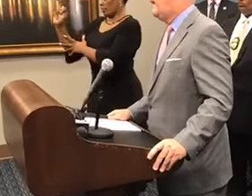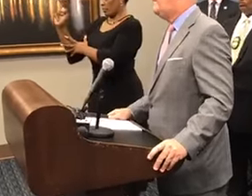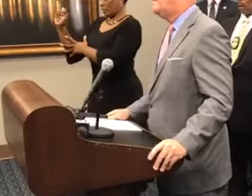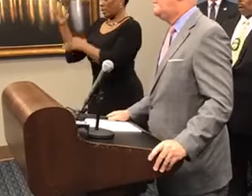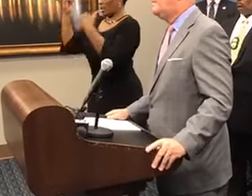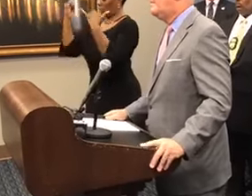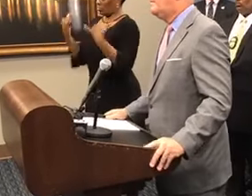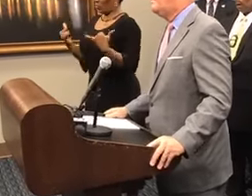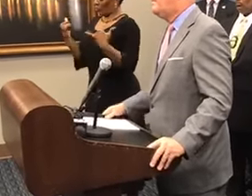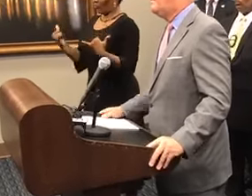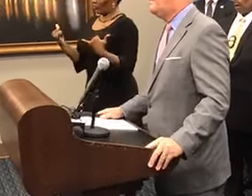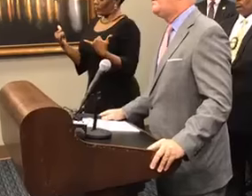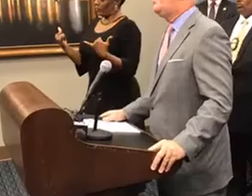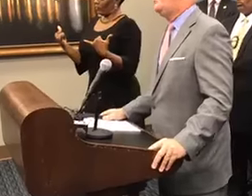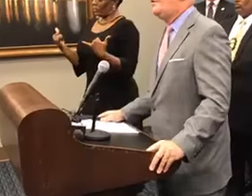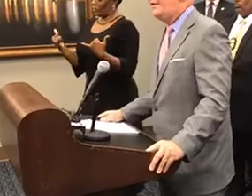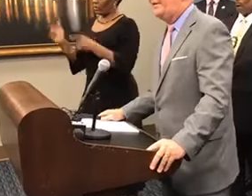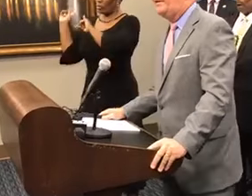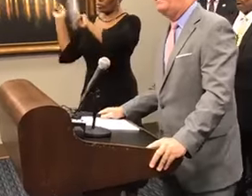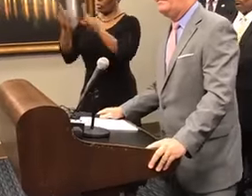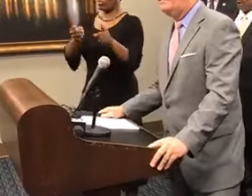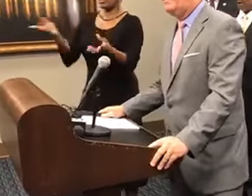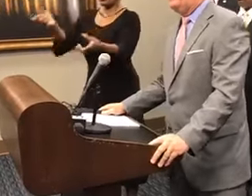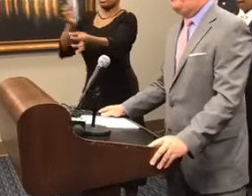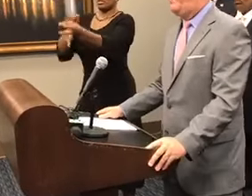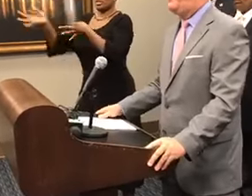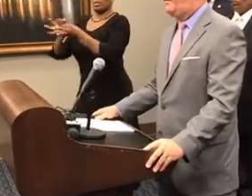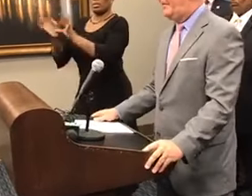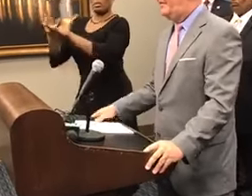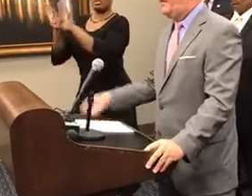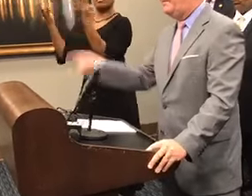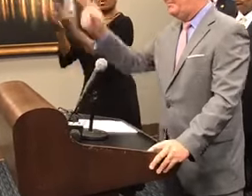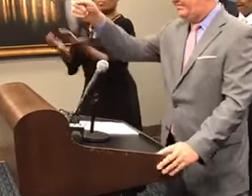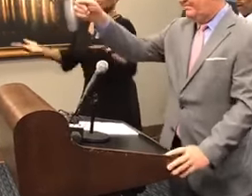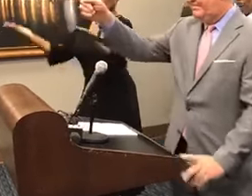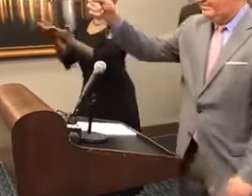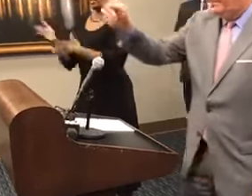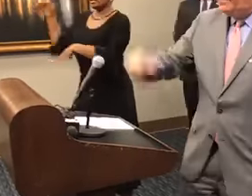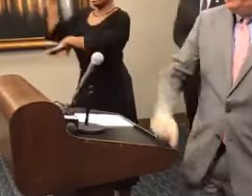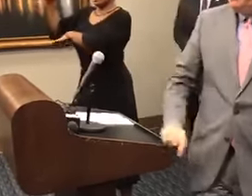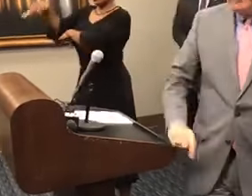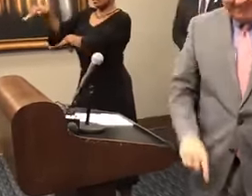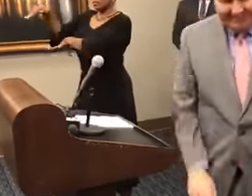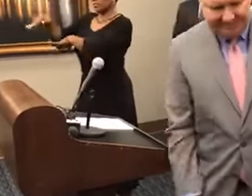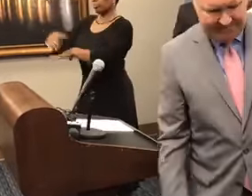Now, let's go bring justice to the families that are here today.